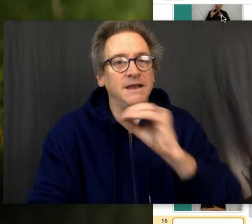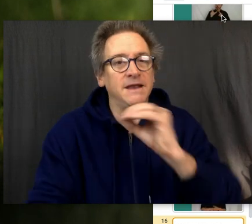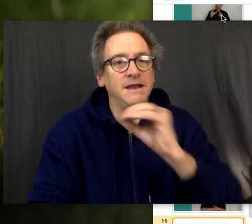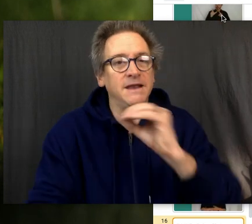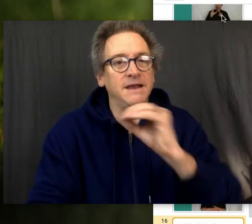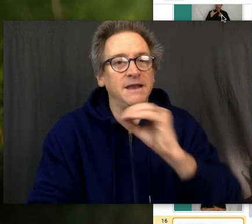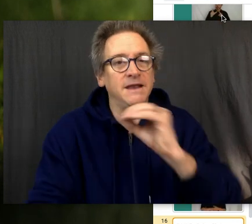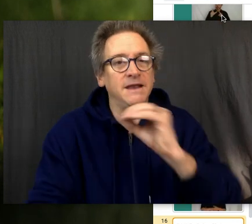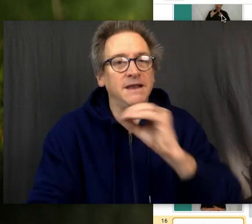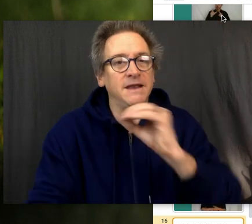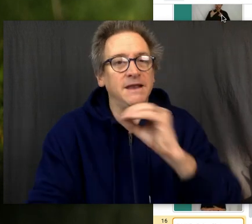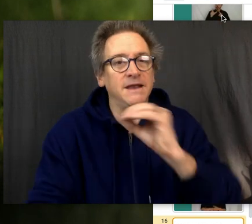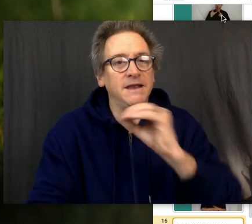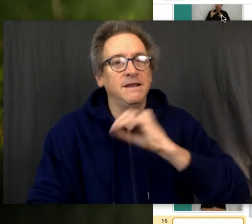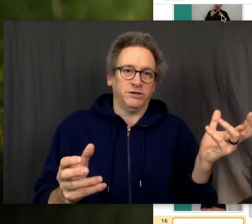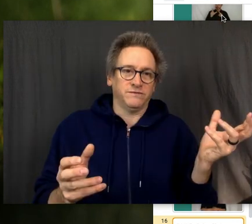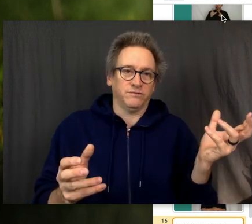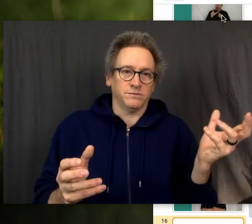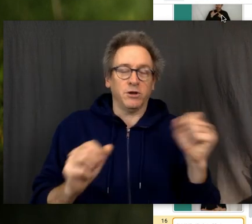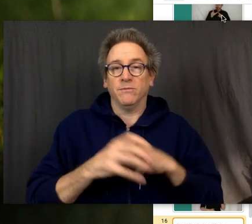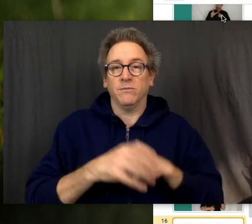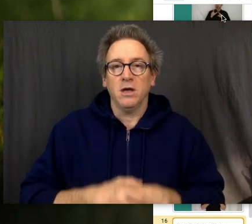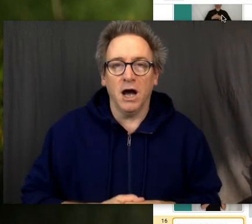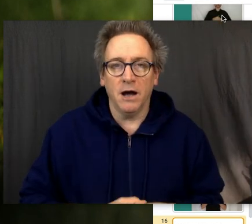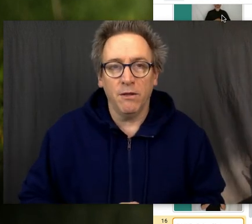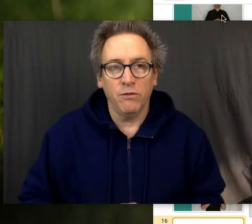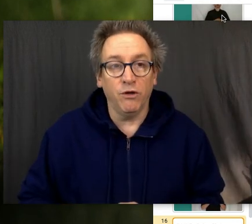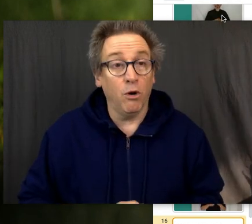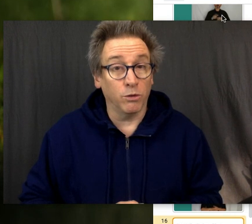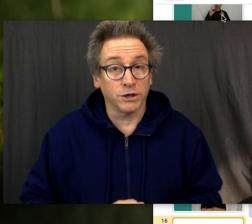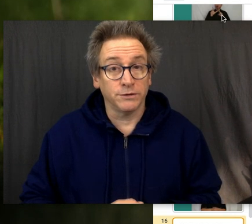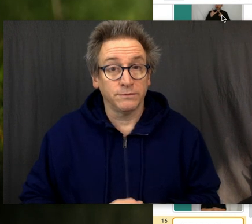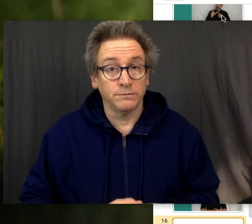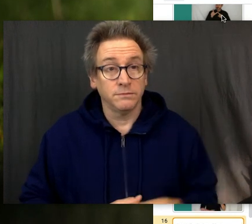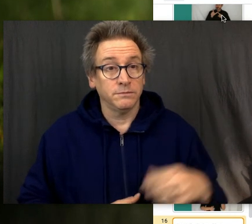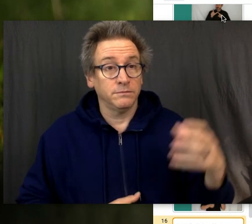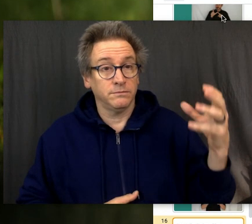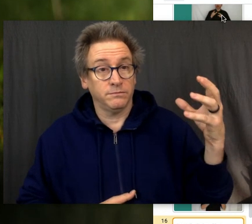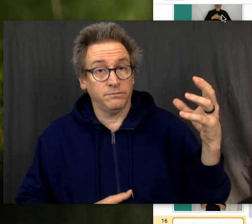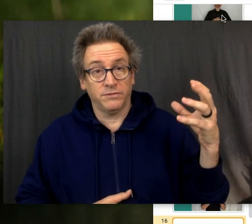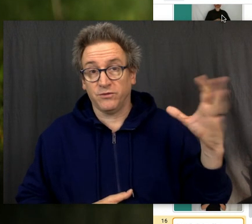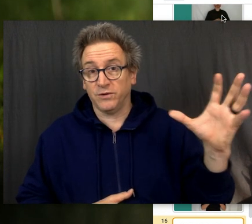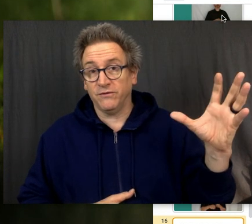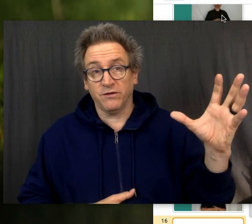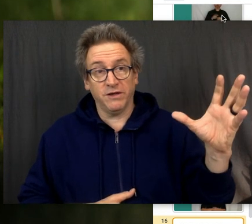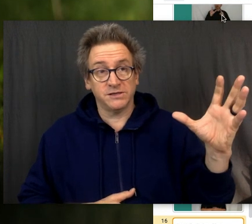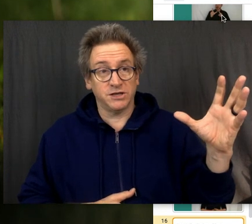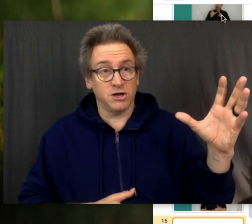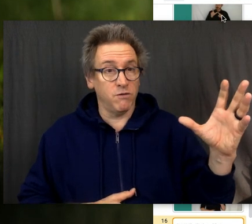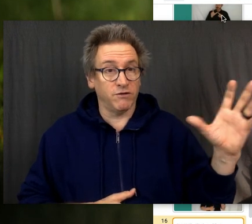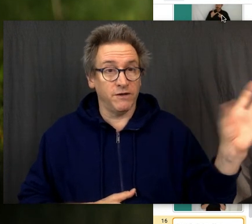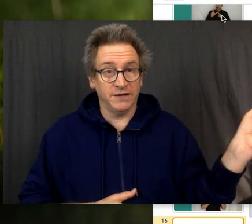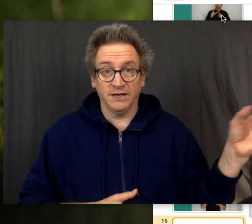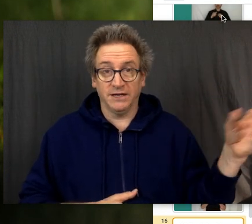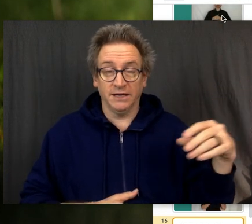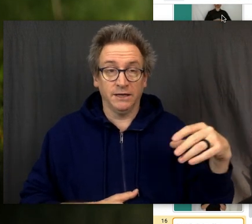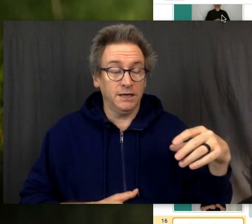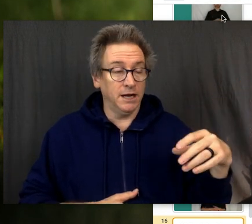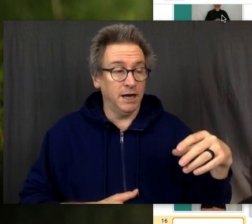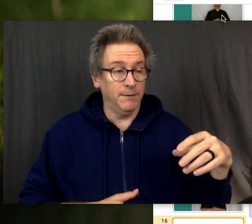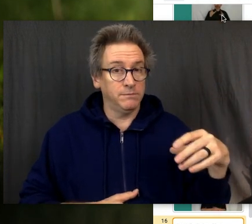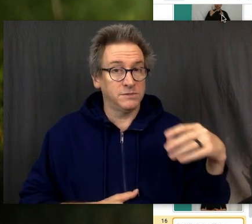Then here's what was, oh, I just froze. Okay, the homework. 3 different things to go over on the